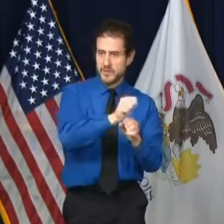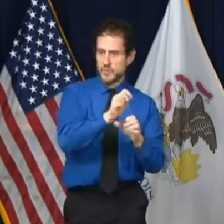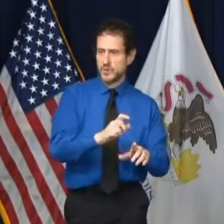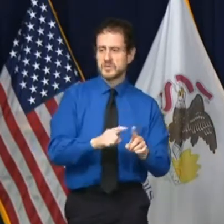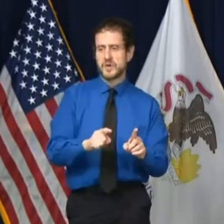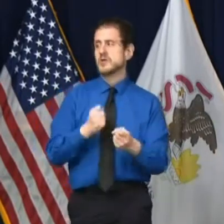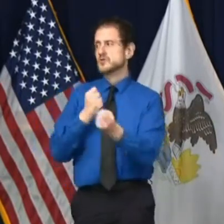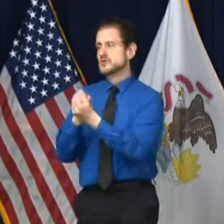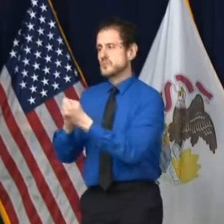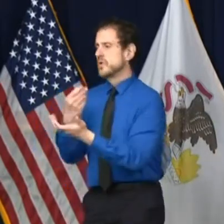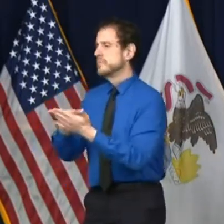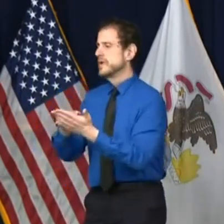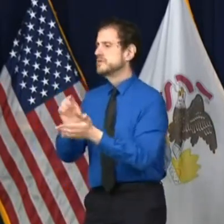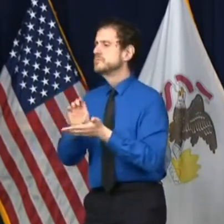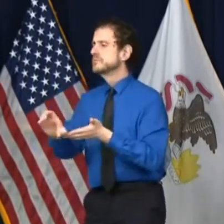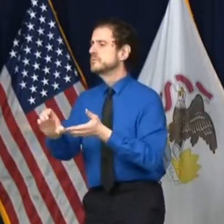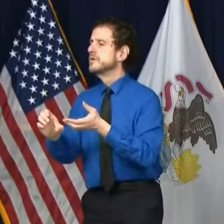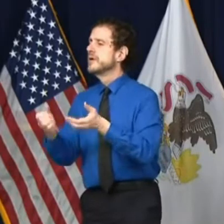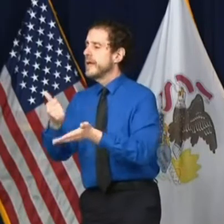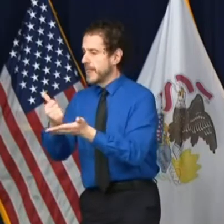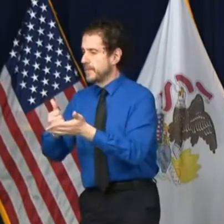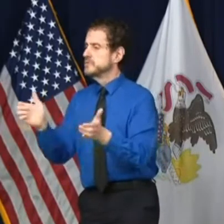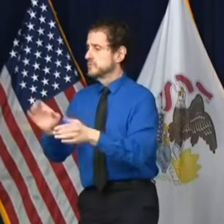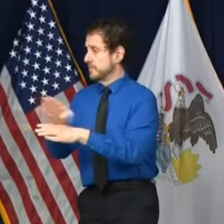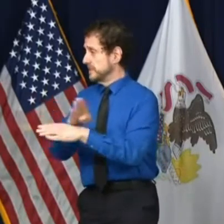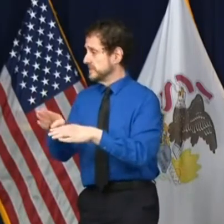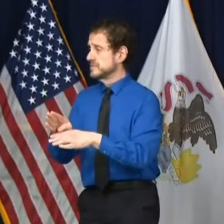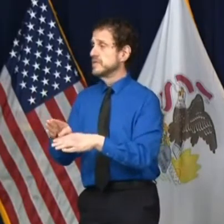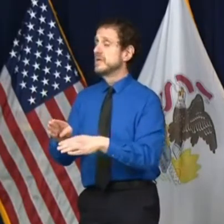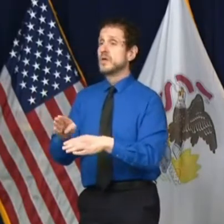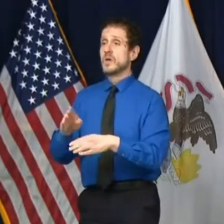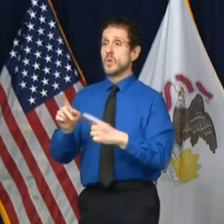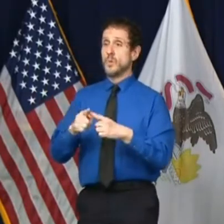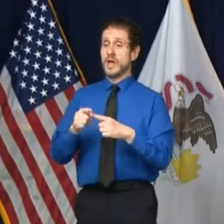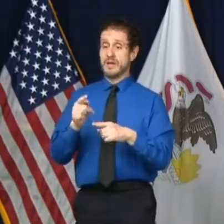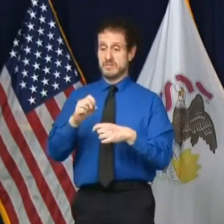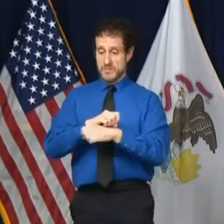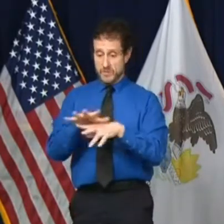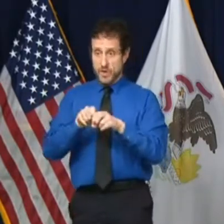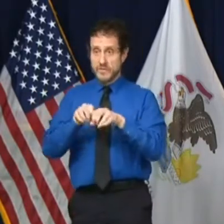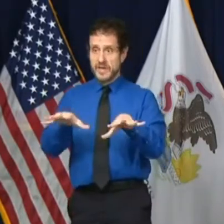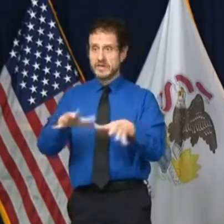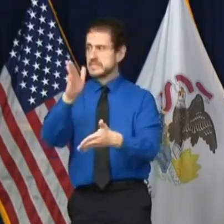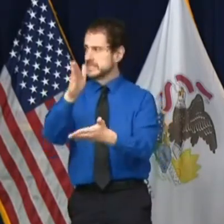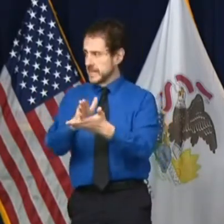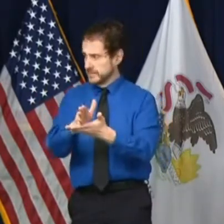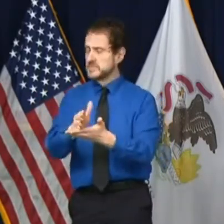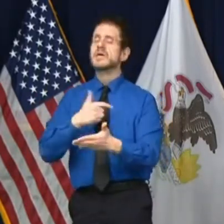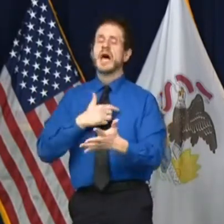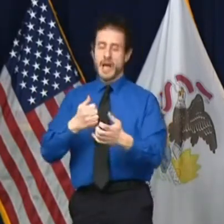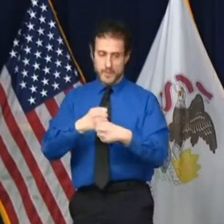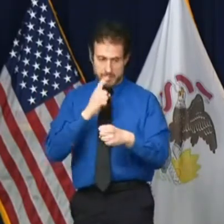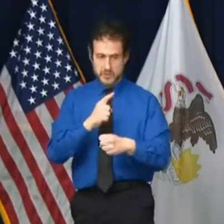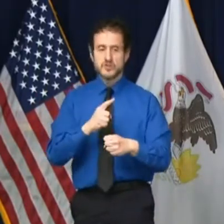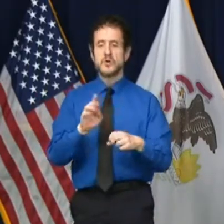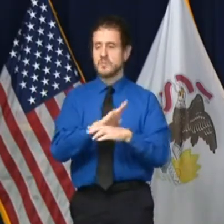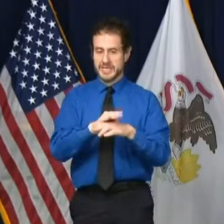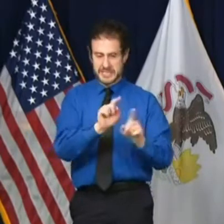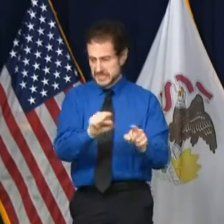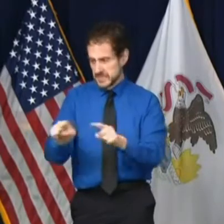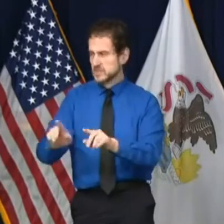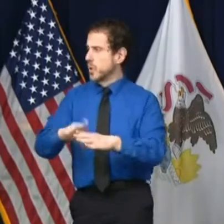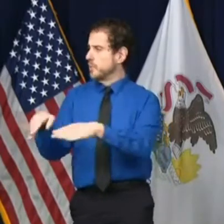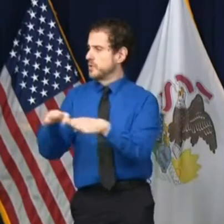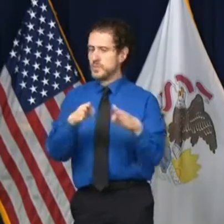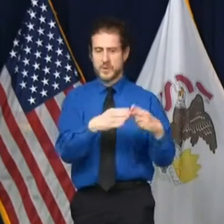small businesses, because we want people to come back and reopen their doors. We're going to do everything we can in the state to have that happen. Small